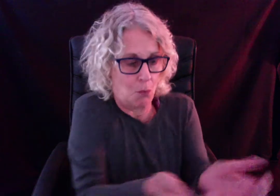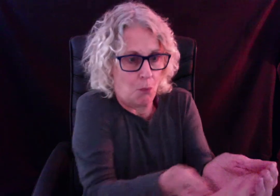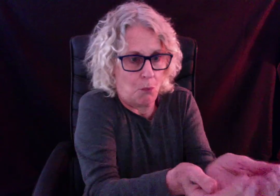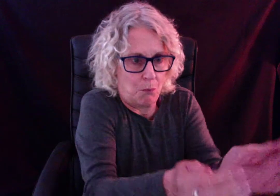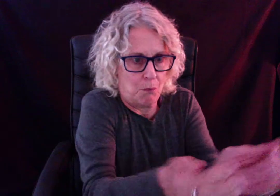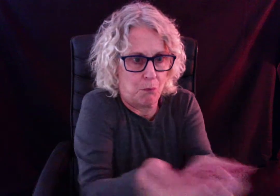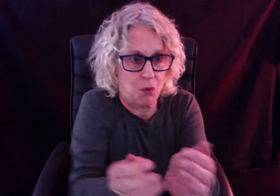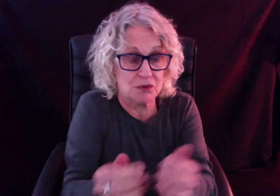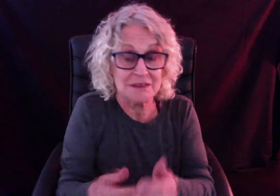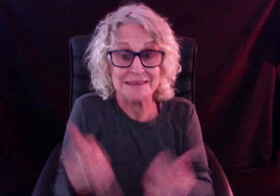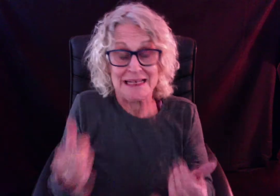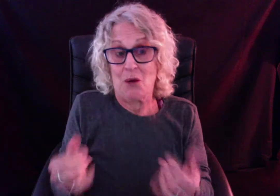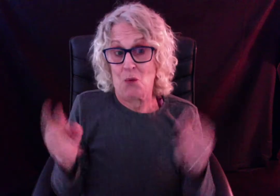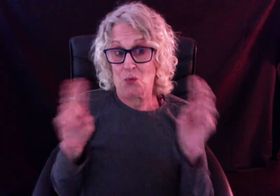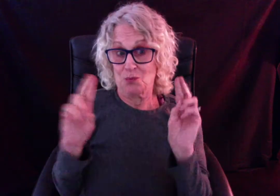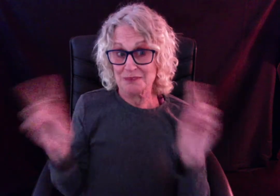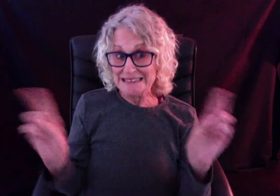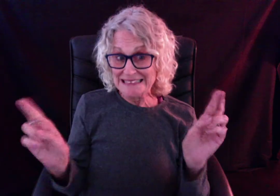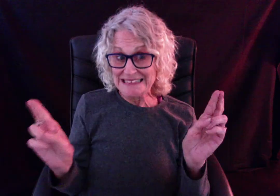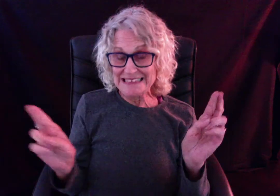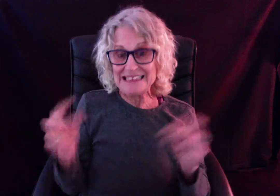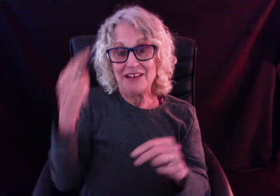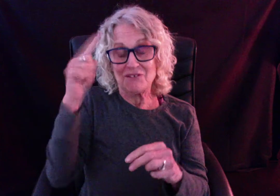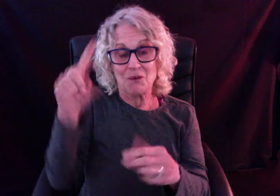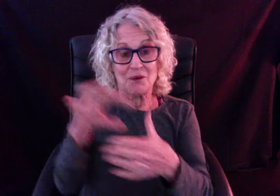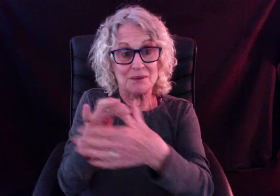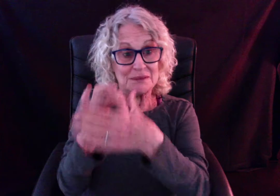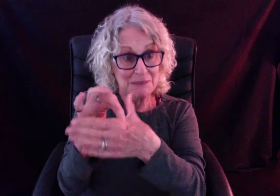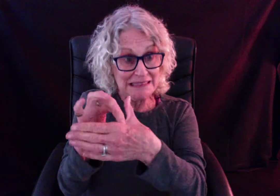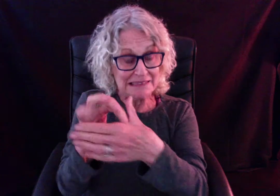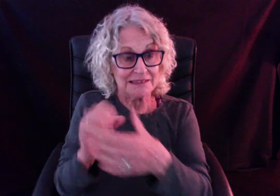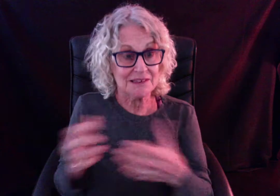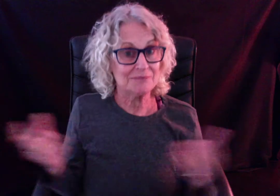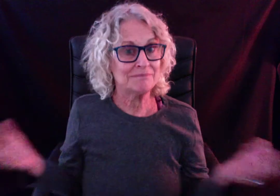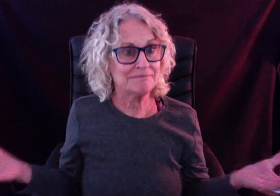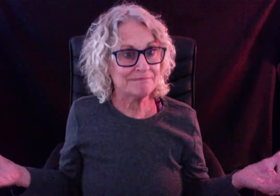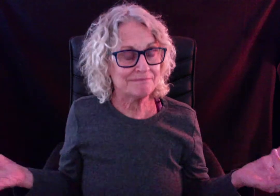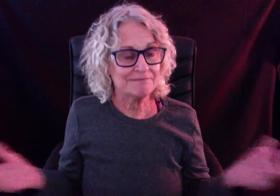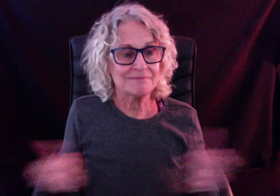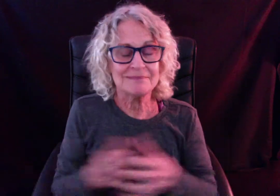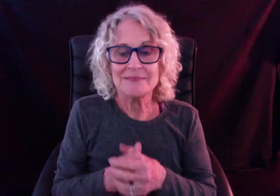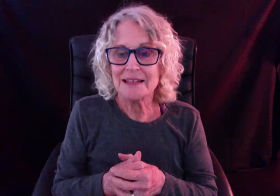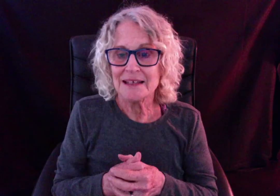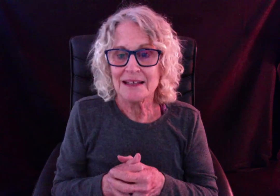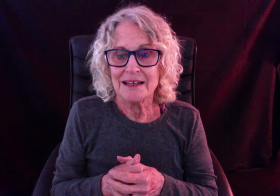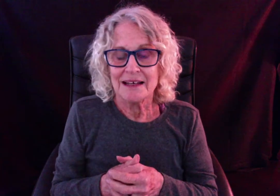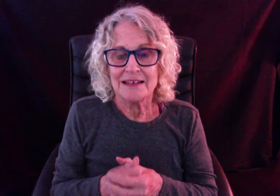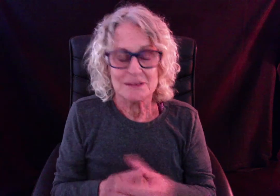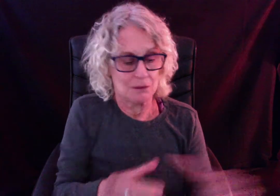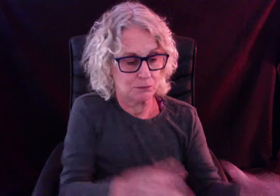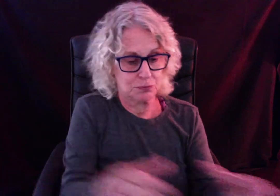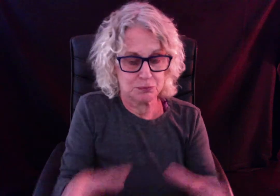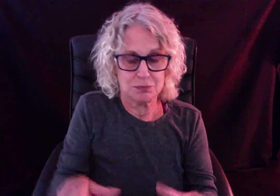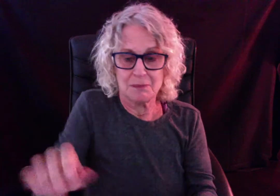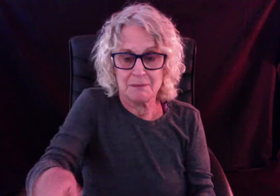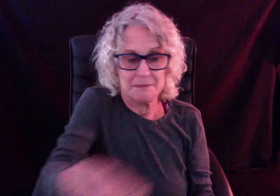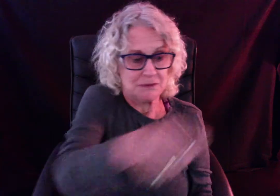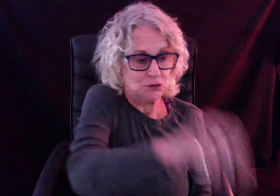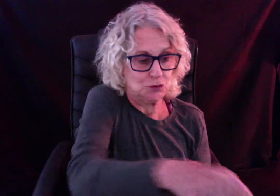was ready for the meat. And I scooped it in. I